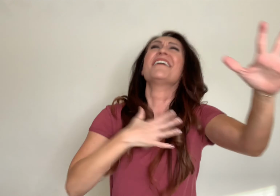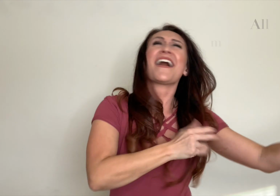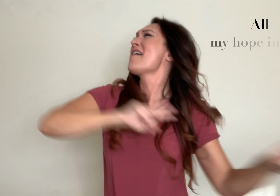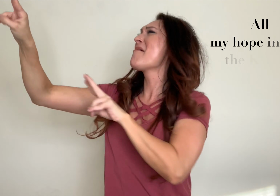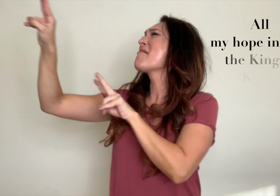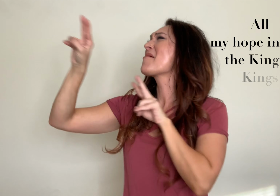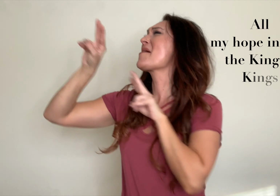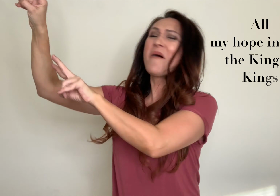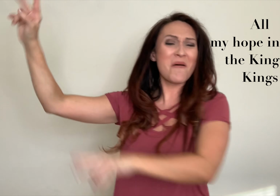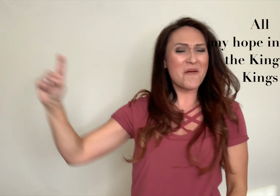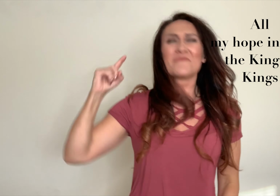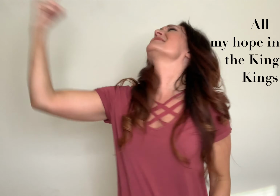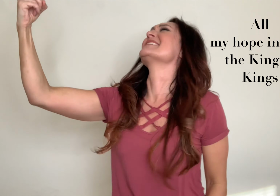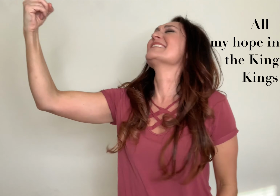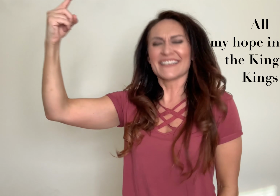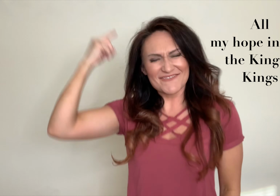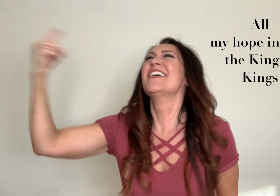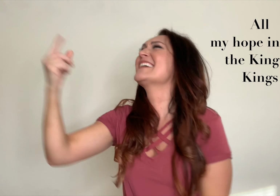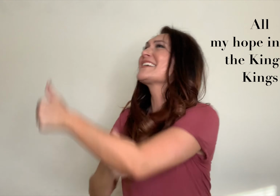in you, the King of